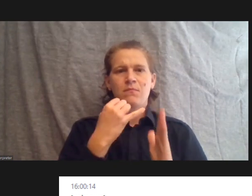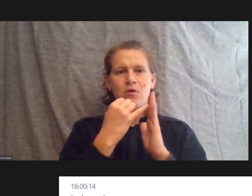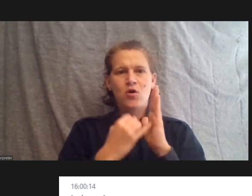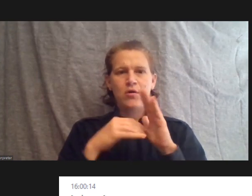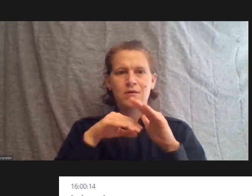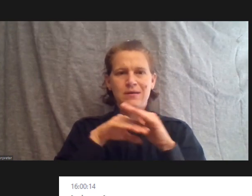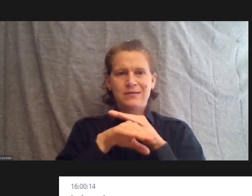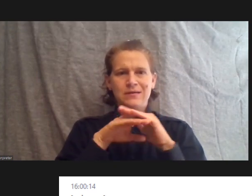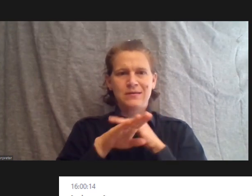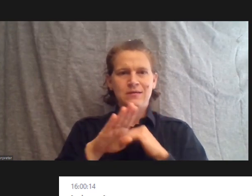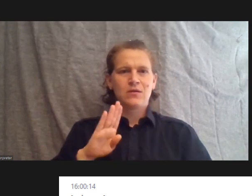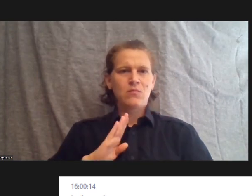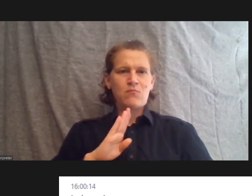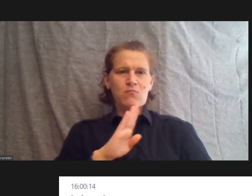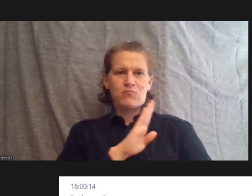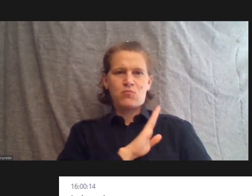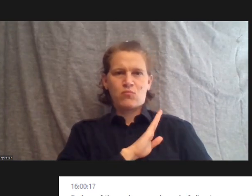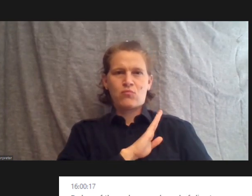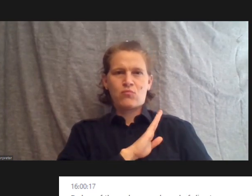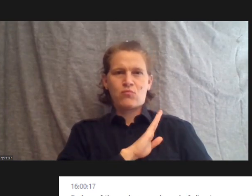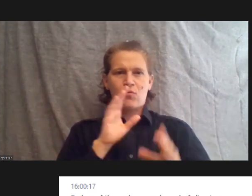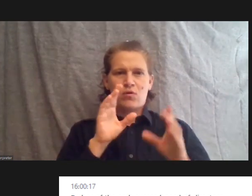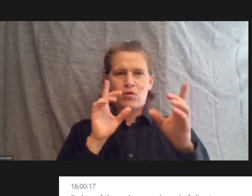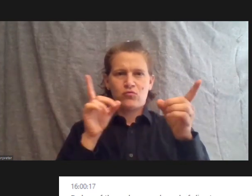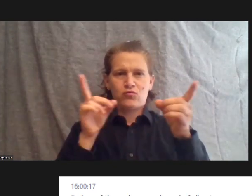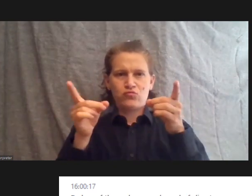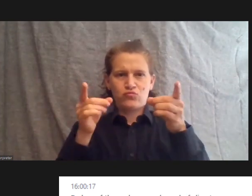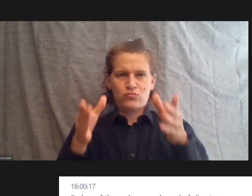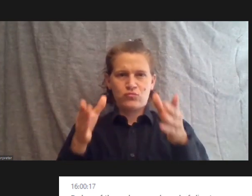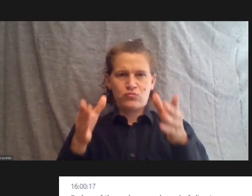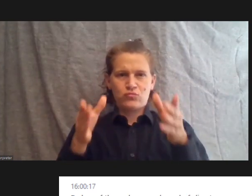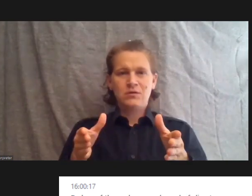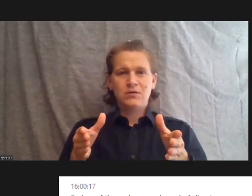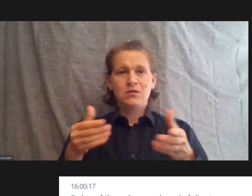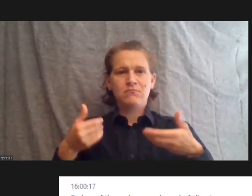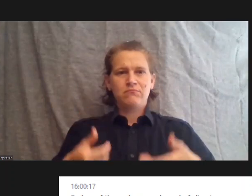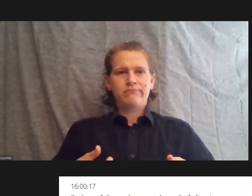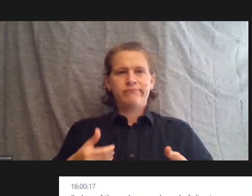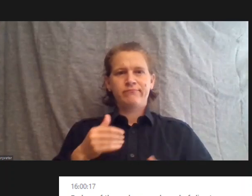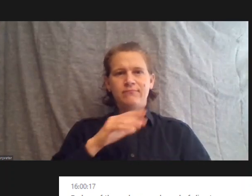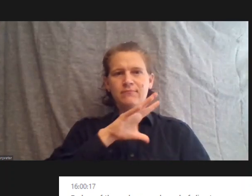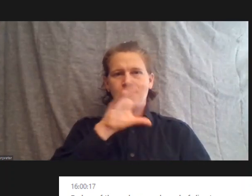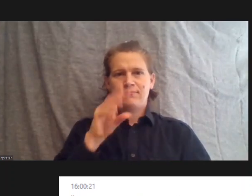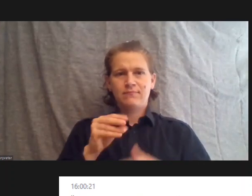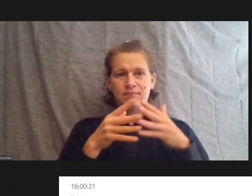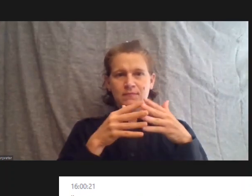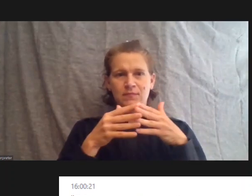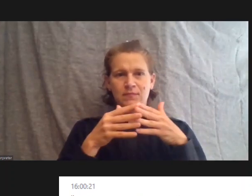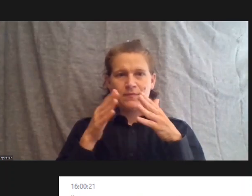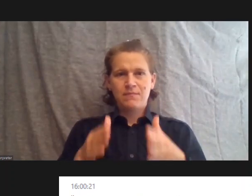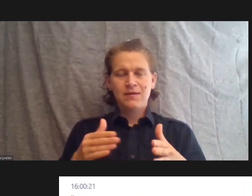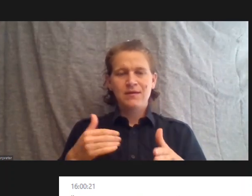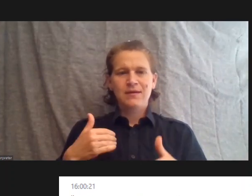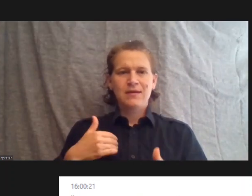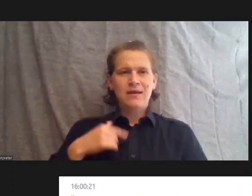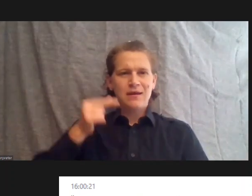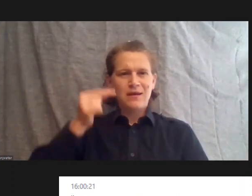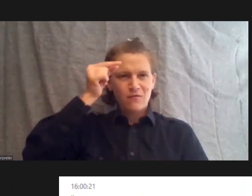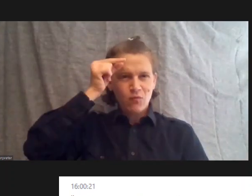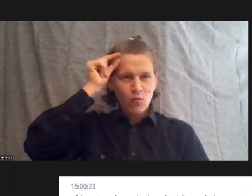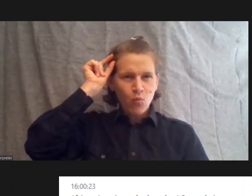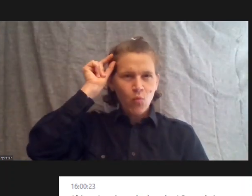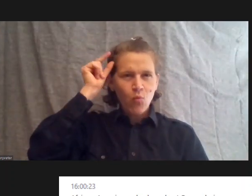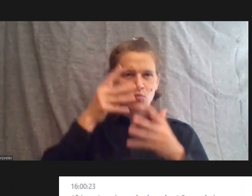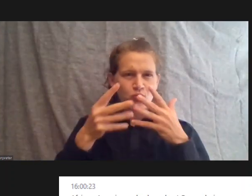of Directors. I'm a African American who has short gray hair. I'm